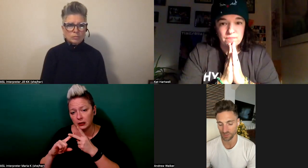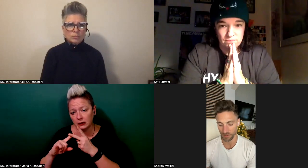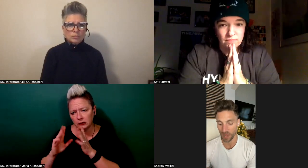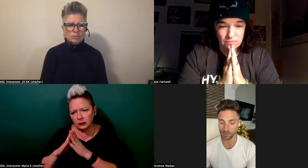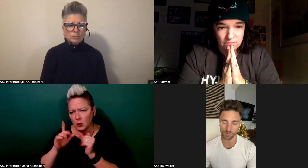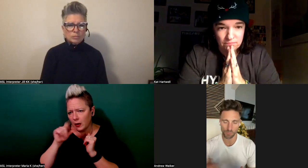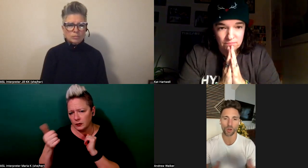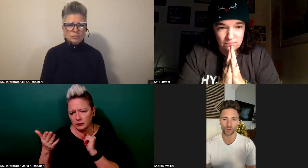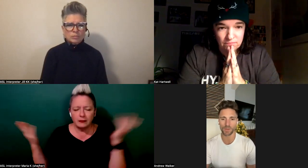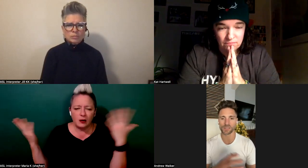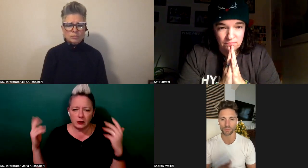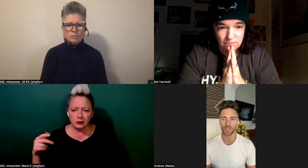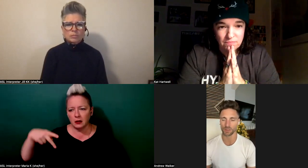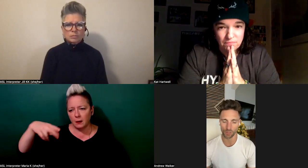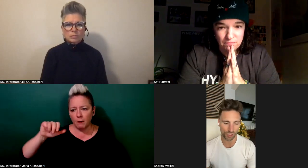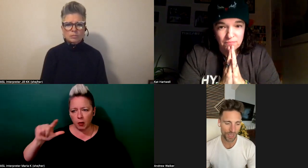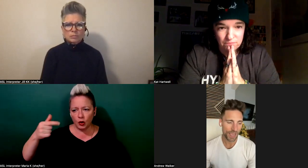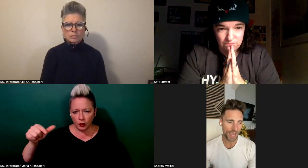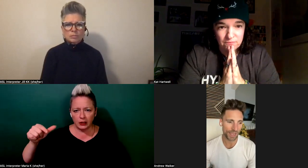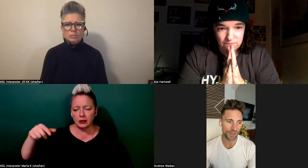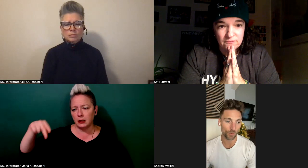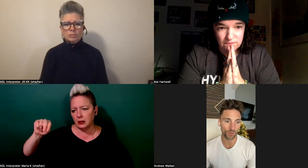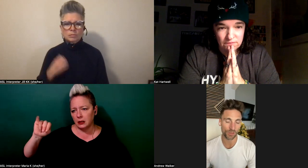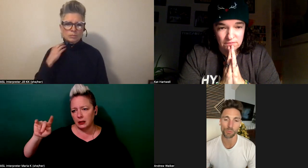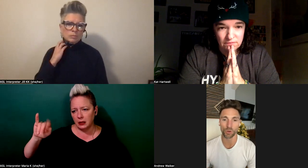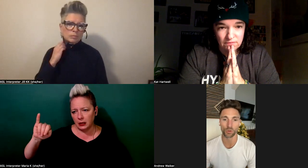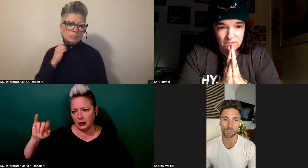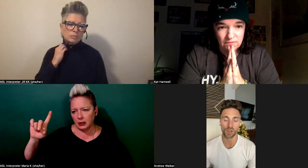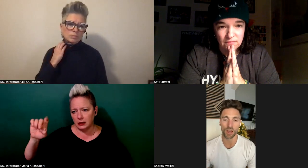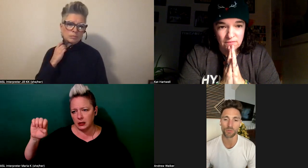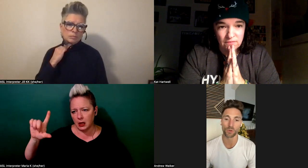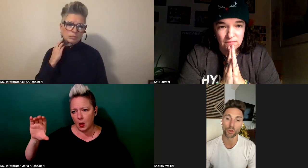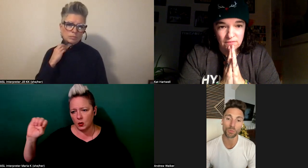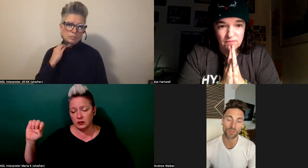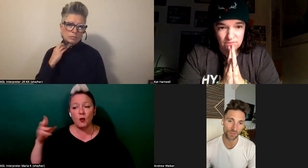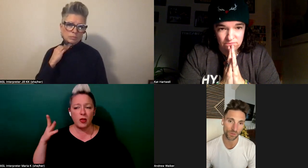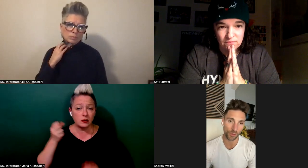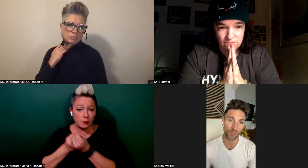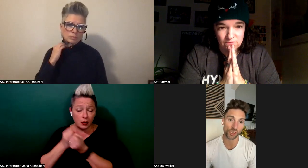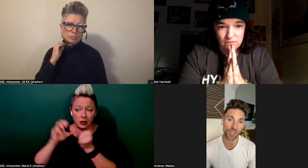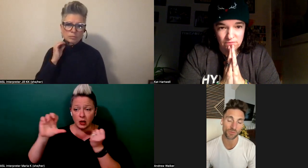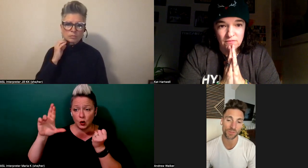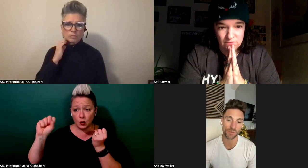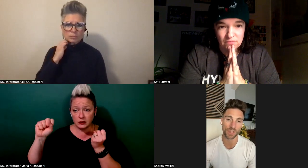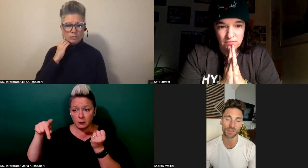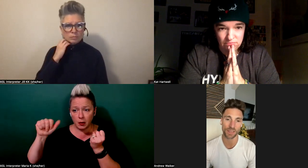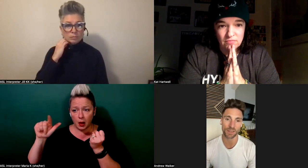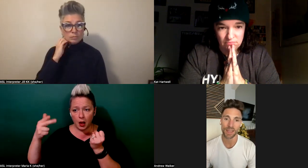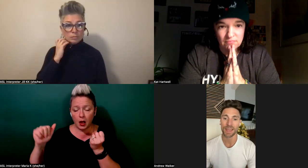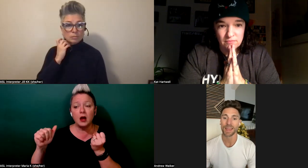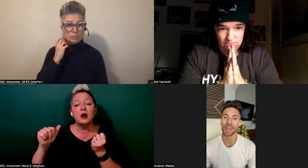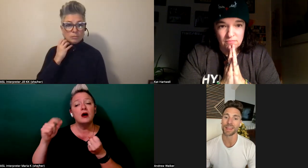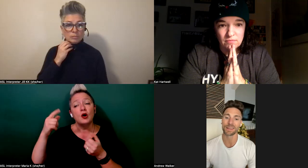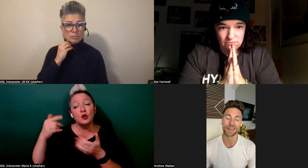who else was there? But anyways, it was Paul Green, myself, Nikki DeLoach, and we were there supporting Chris Palaha for a new movie called The Shift that he